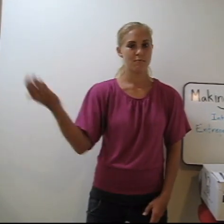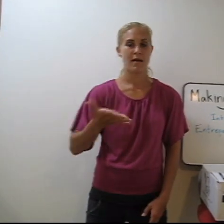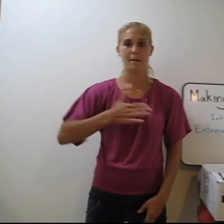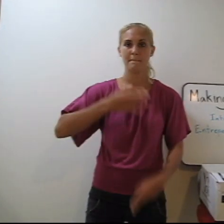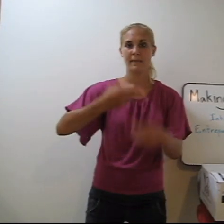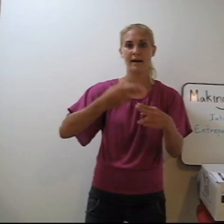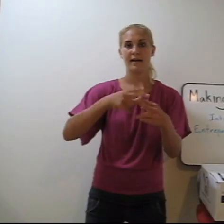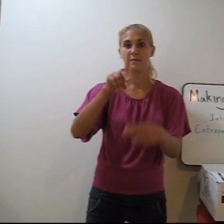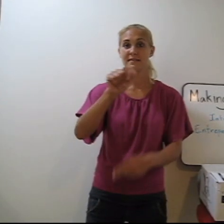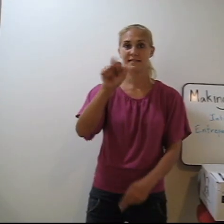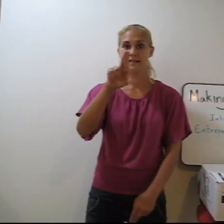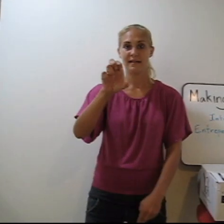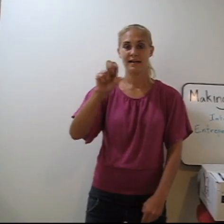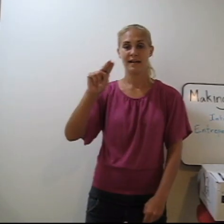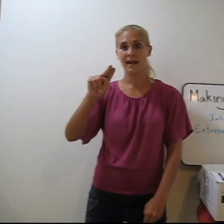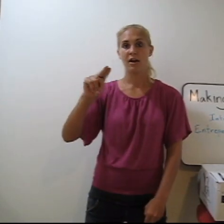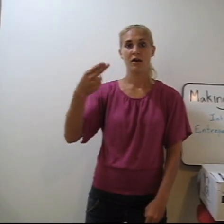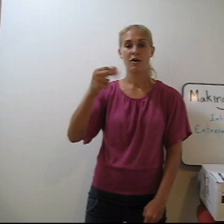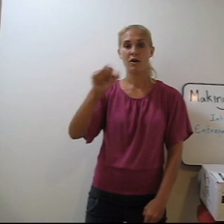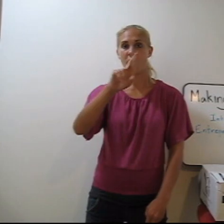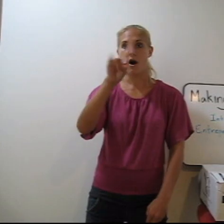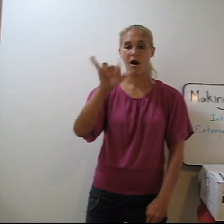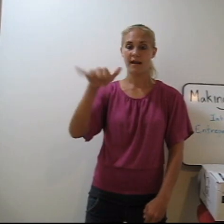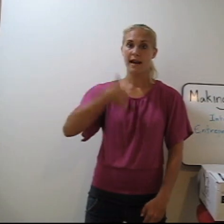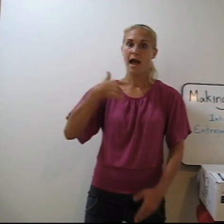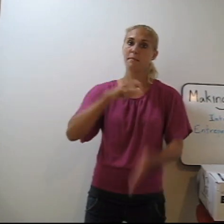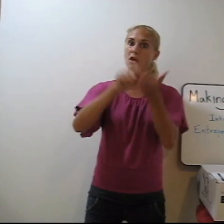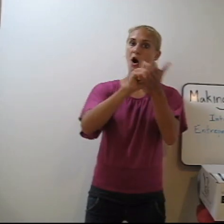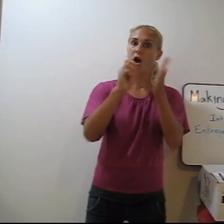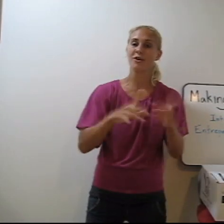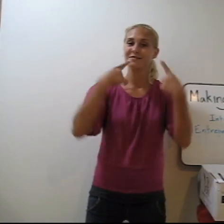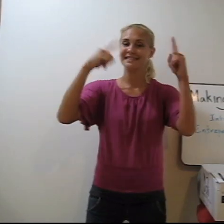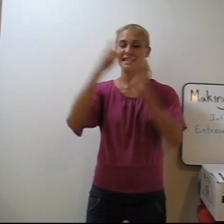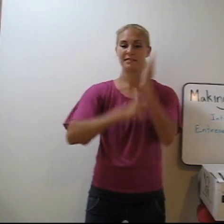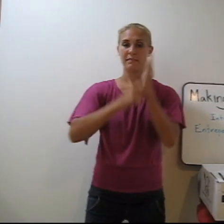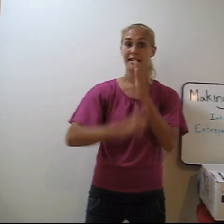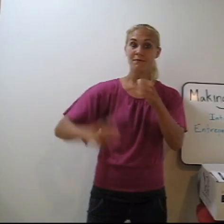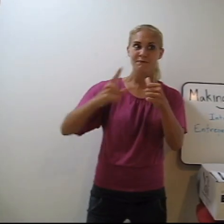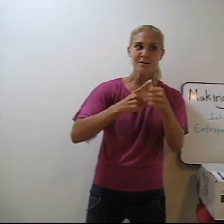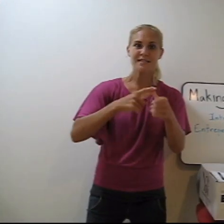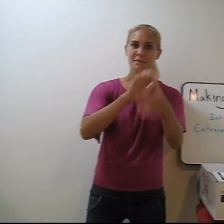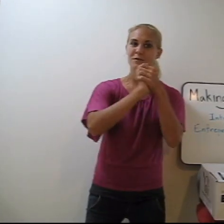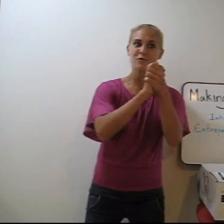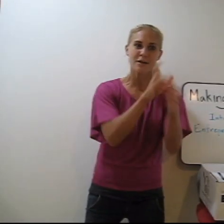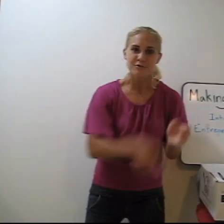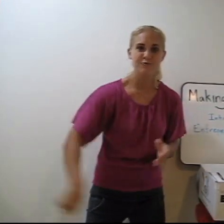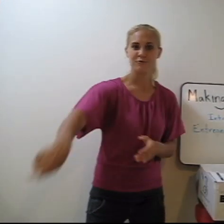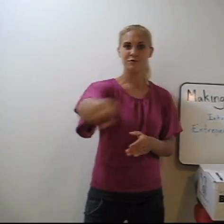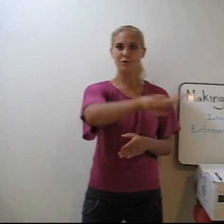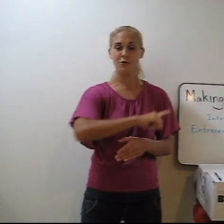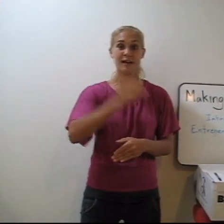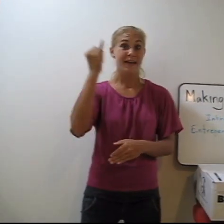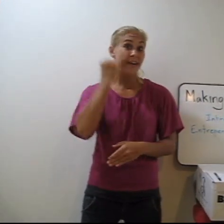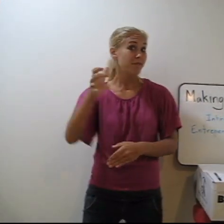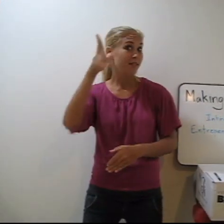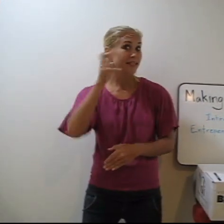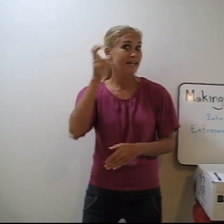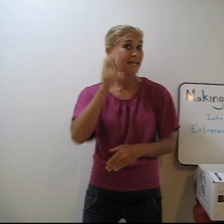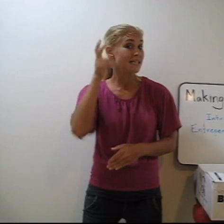is Darren Hardy, and I'm the publisher of Success Magazine. First off, I want to congratulate you. If you are listening to this audio, it means you have